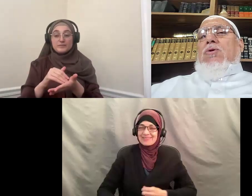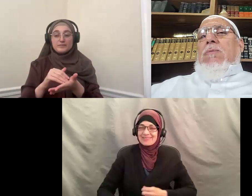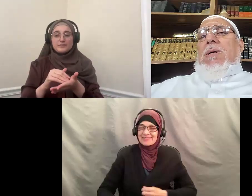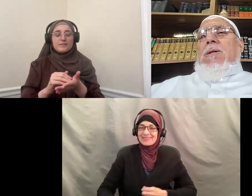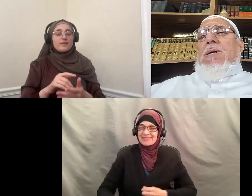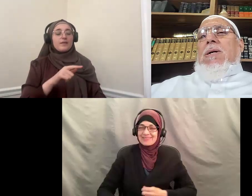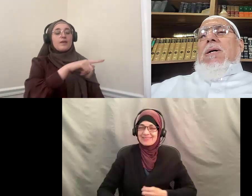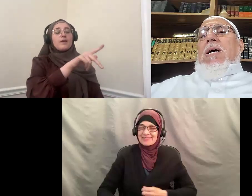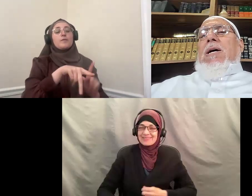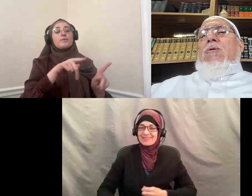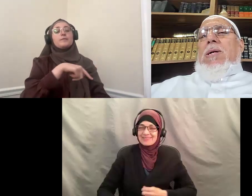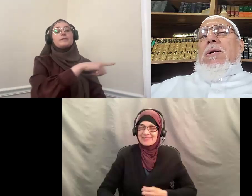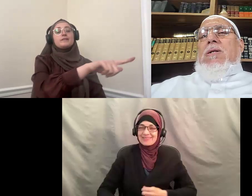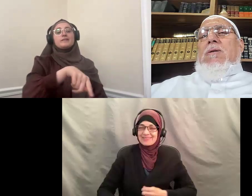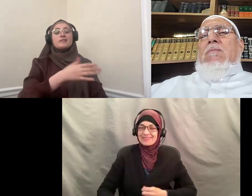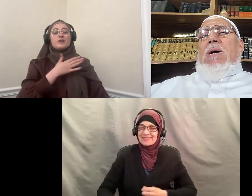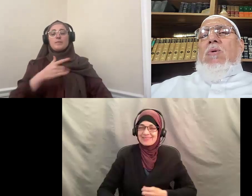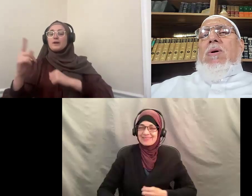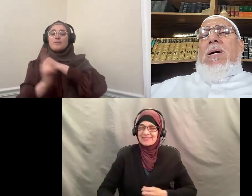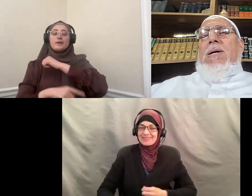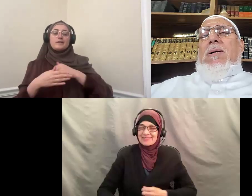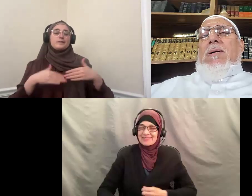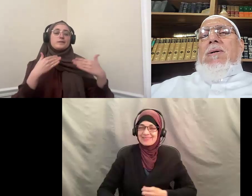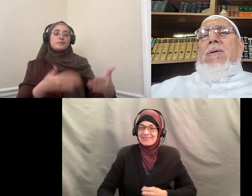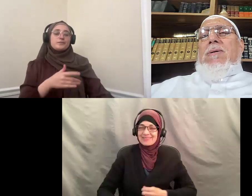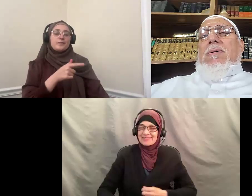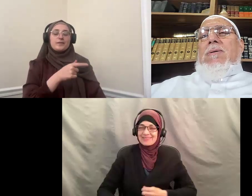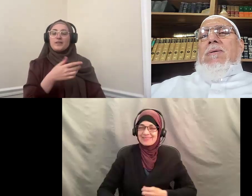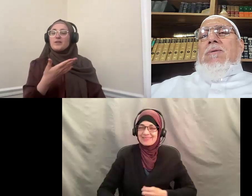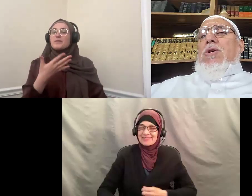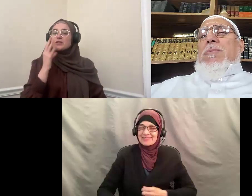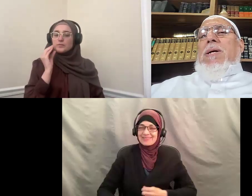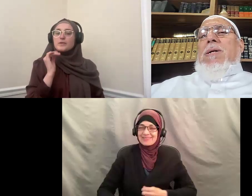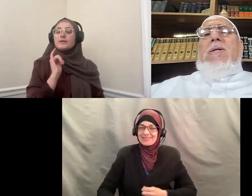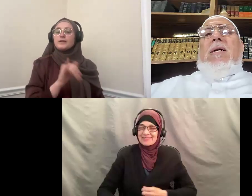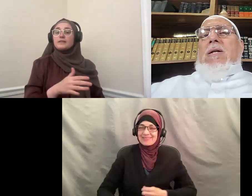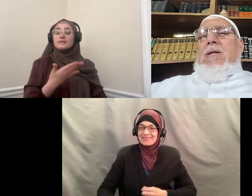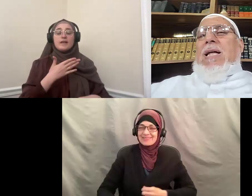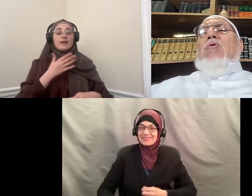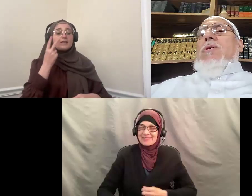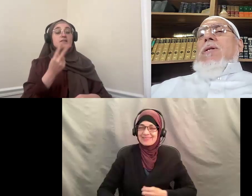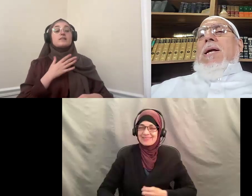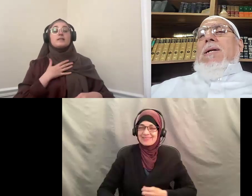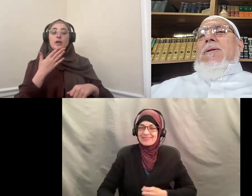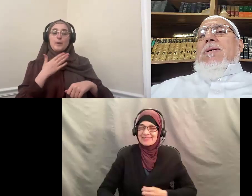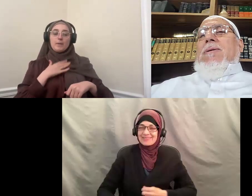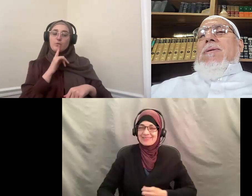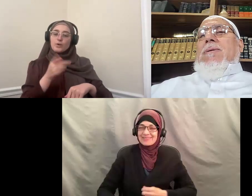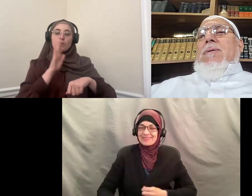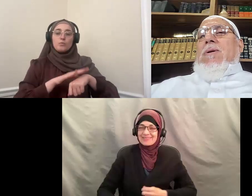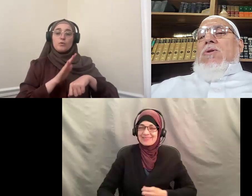my torment and witness my warning, which means that was their